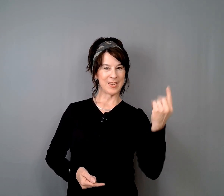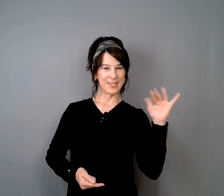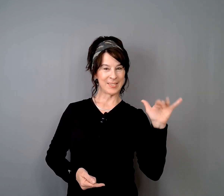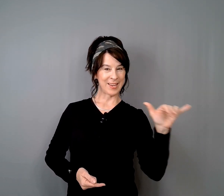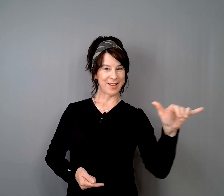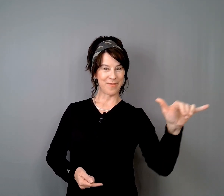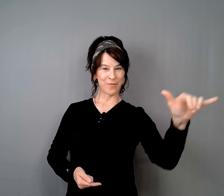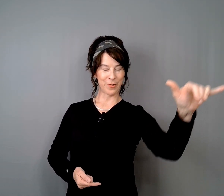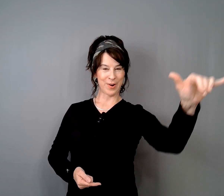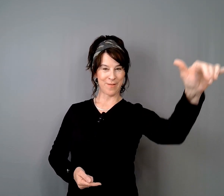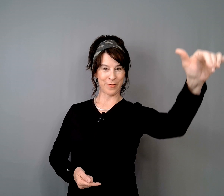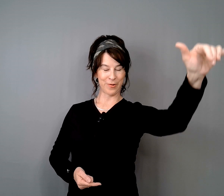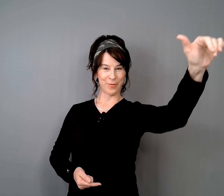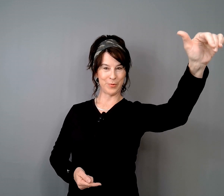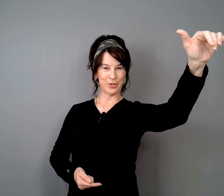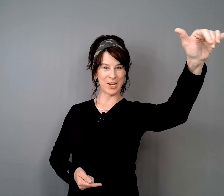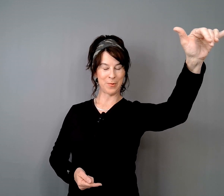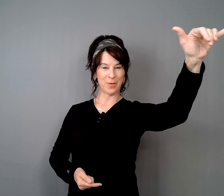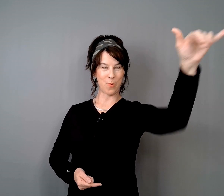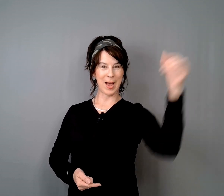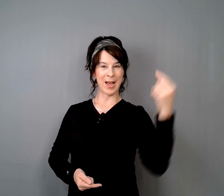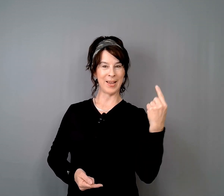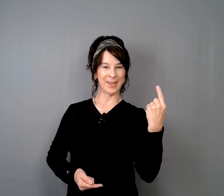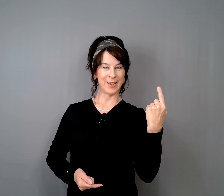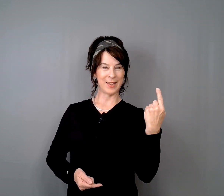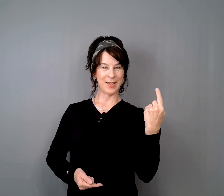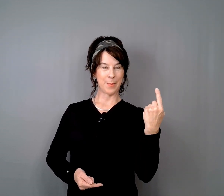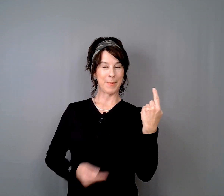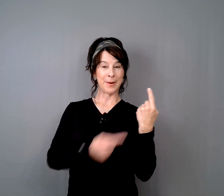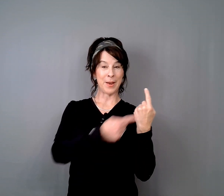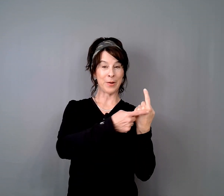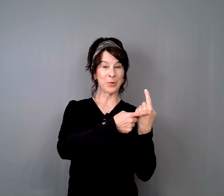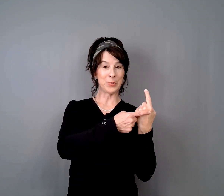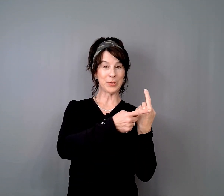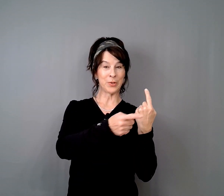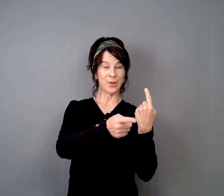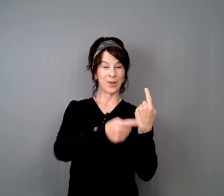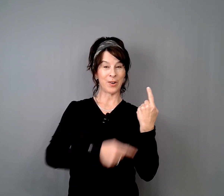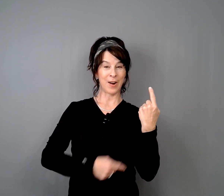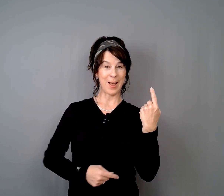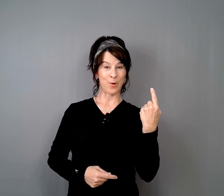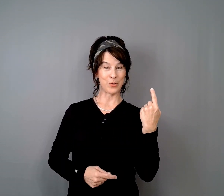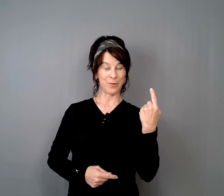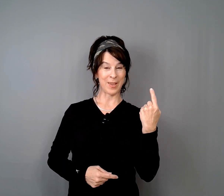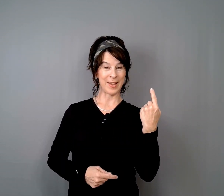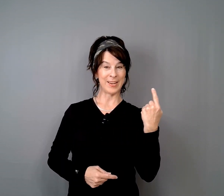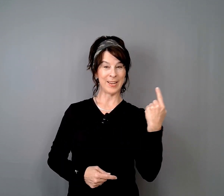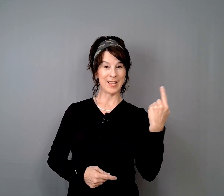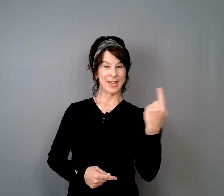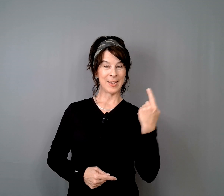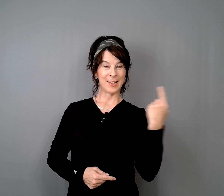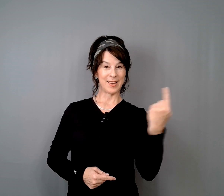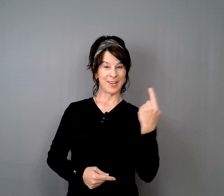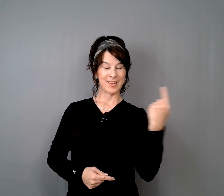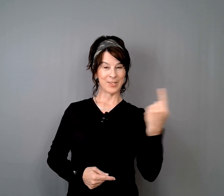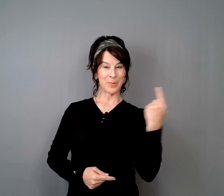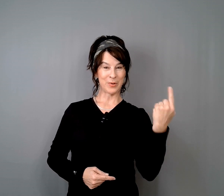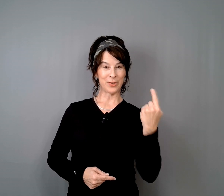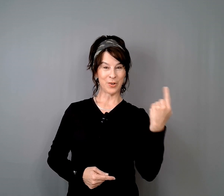always and forever. Push out with a Y. My knuckles are out, okay? Small